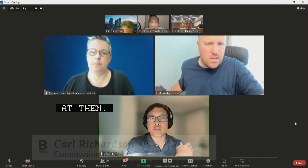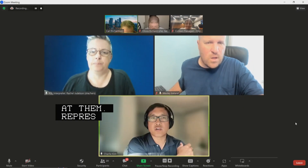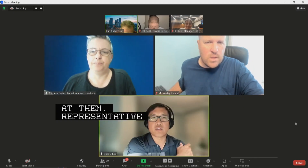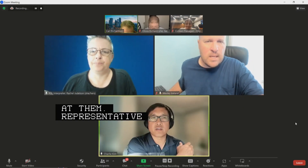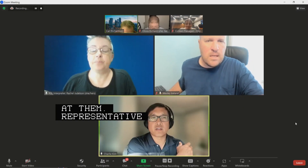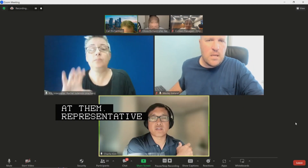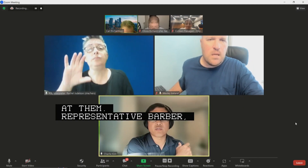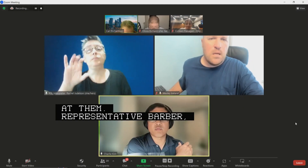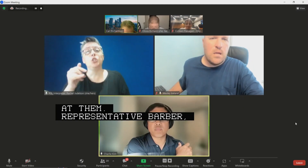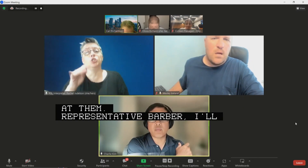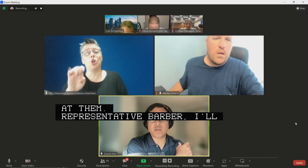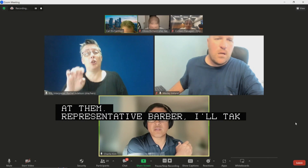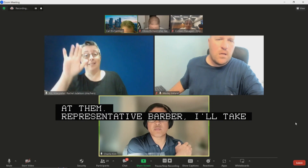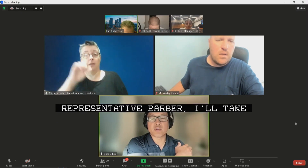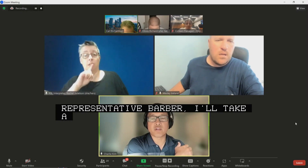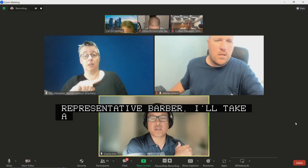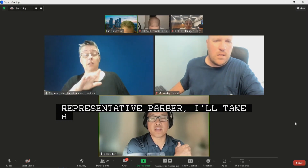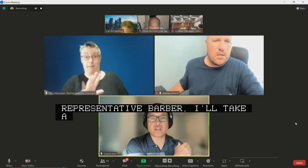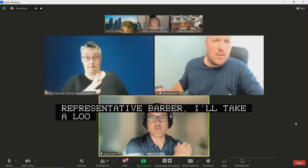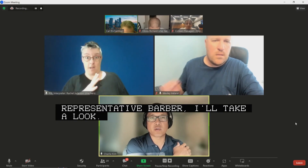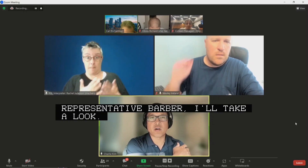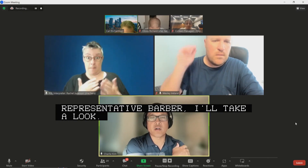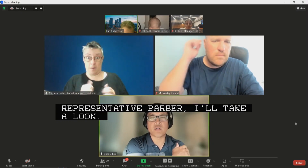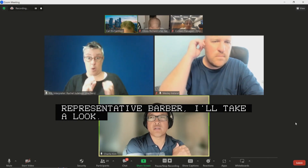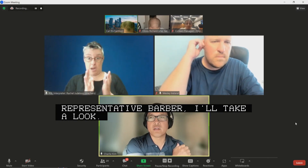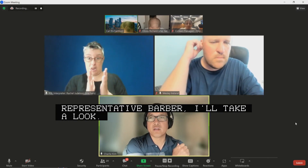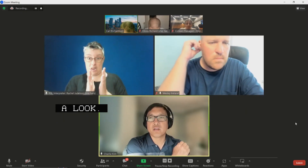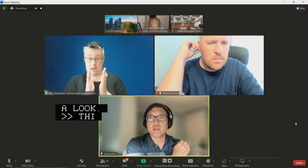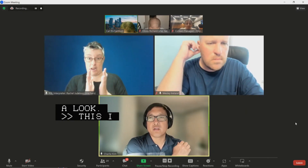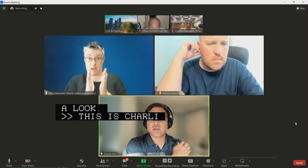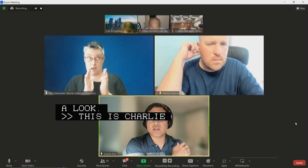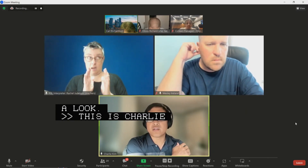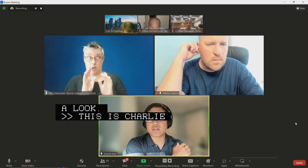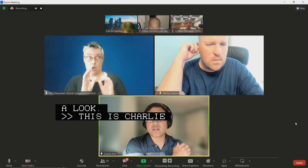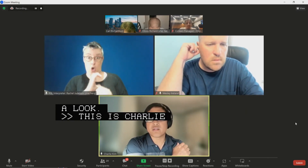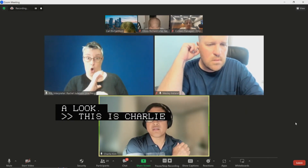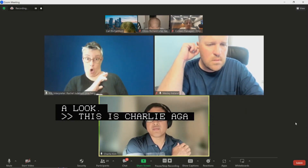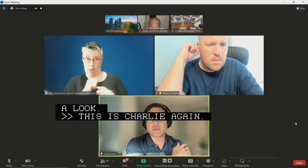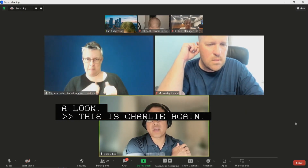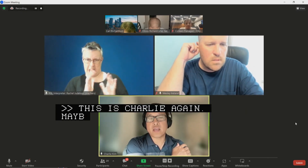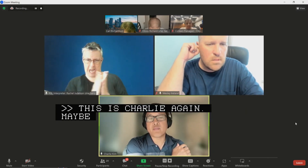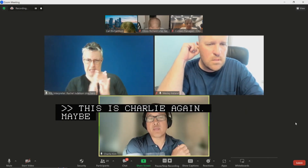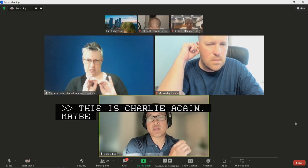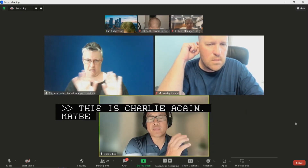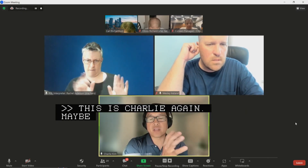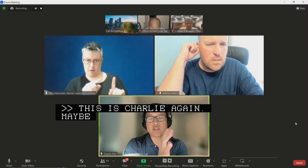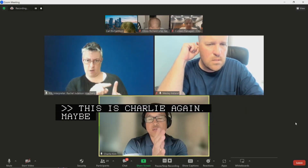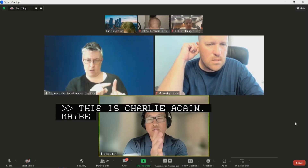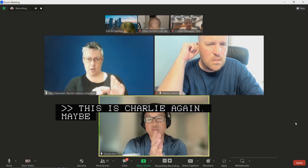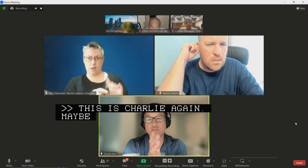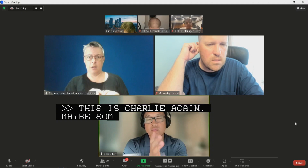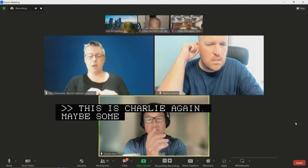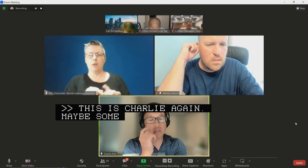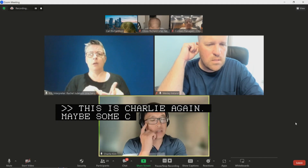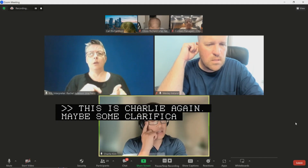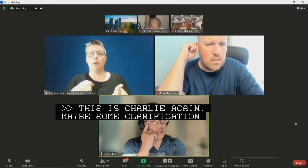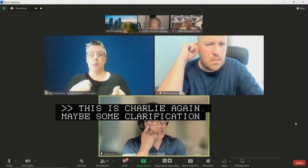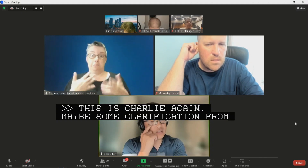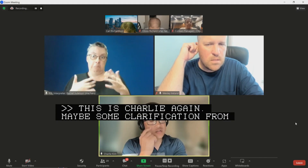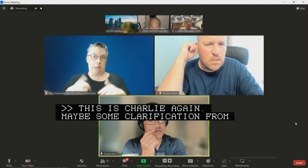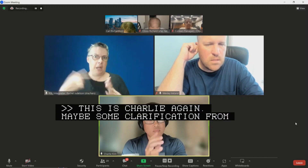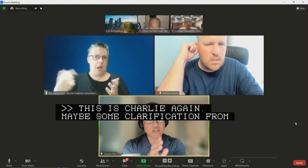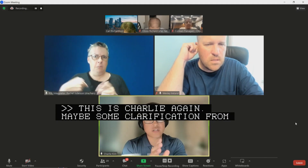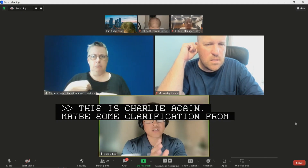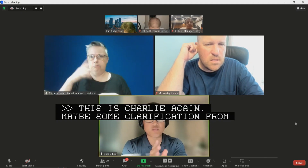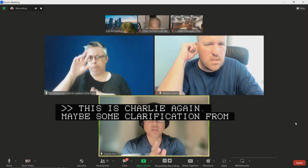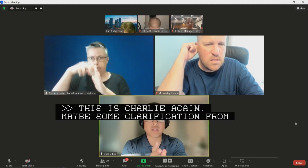And this is Charlie again, so maybe some clarification from Carl. Does it... And maybe I'm thinking too in